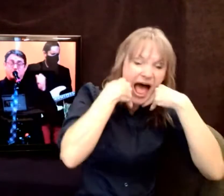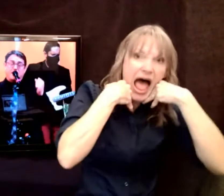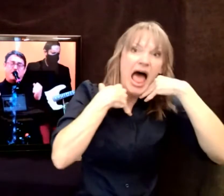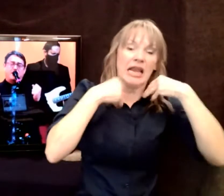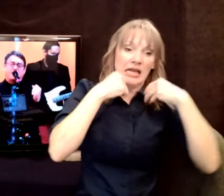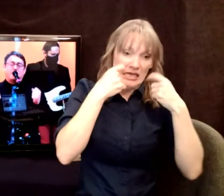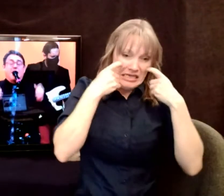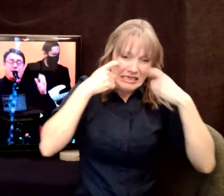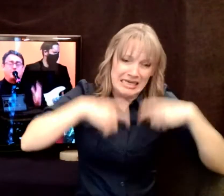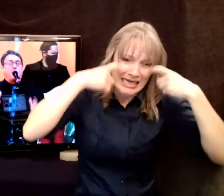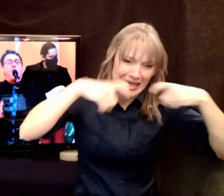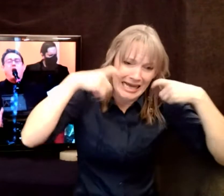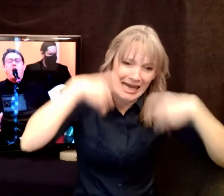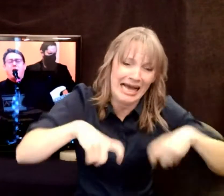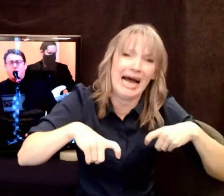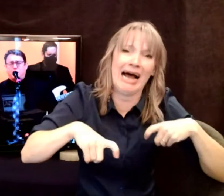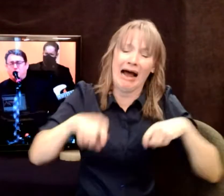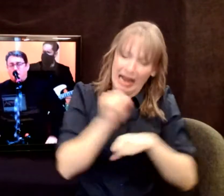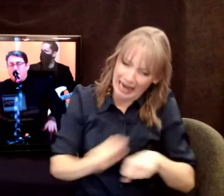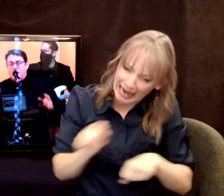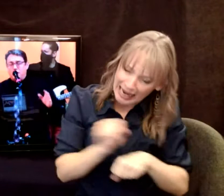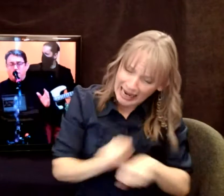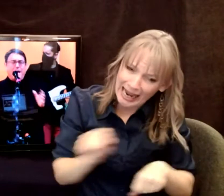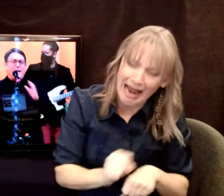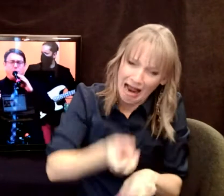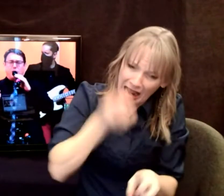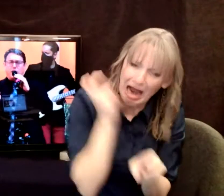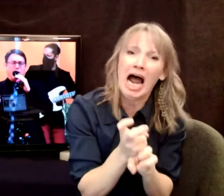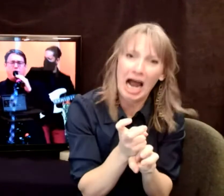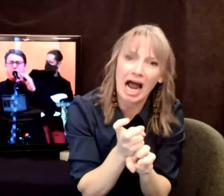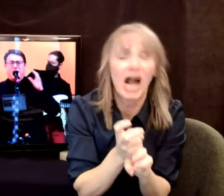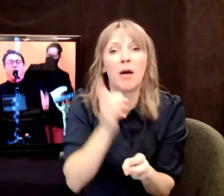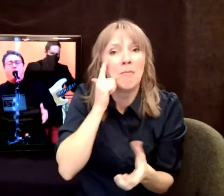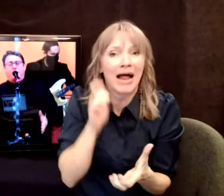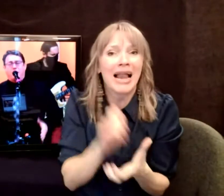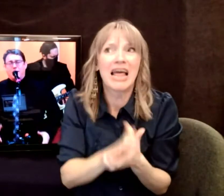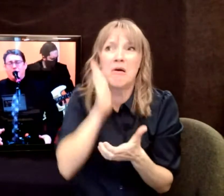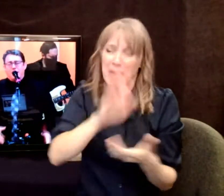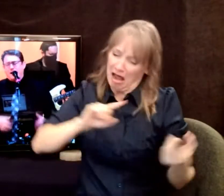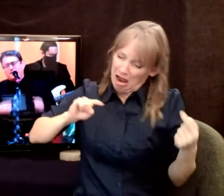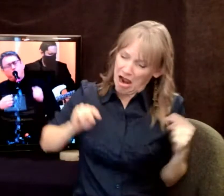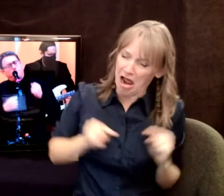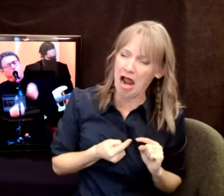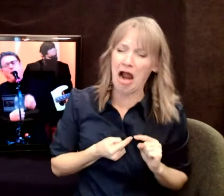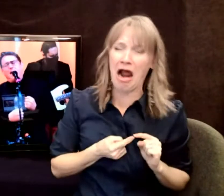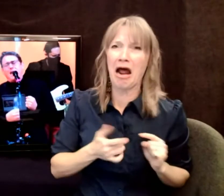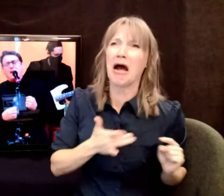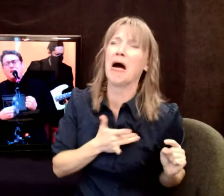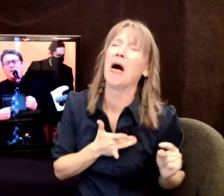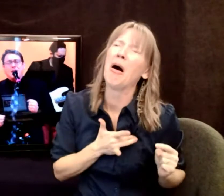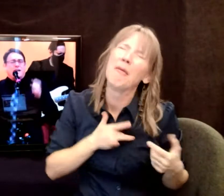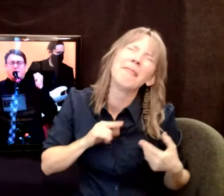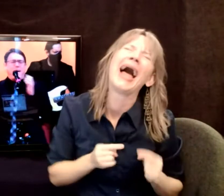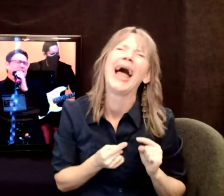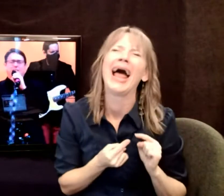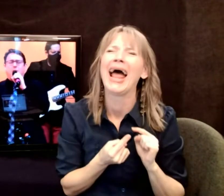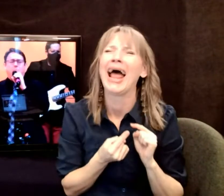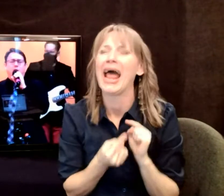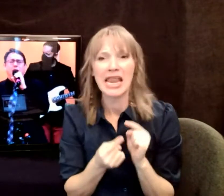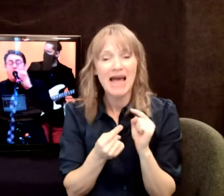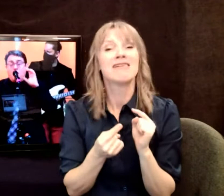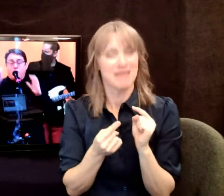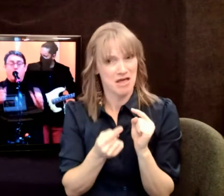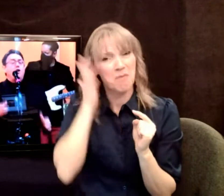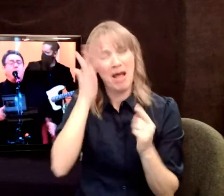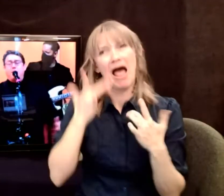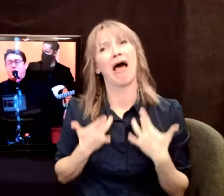some tears and some hard years? You better believe me first. And some pain, expect some